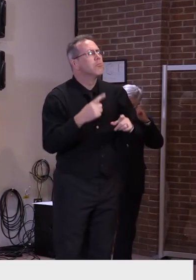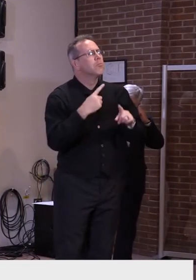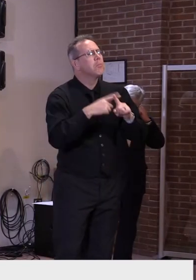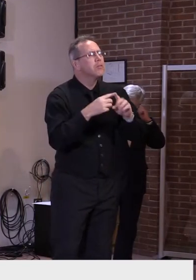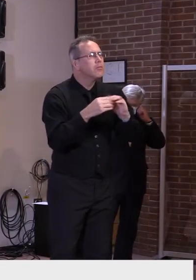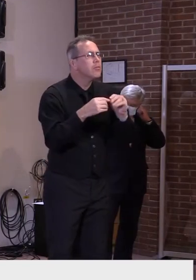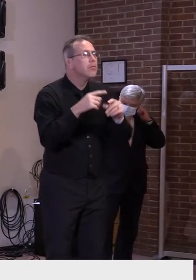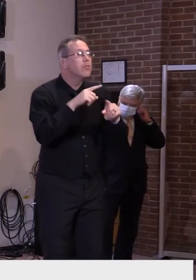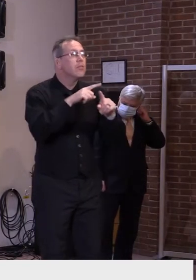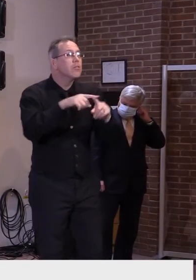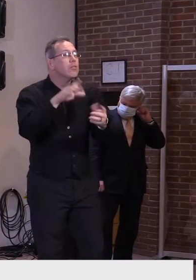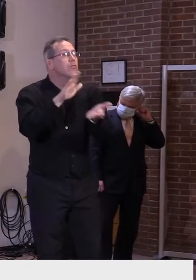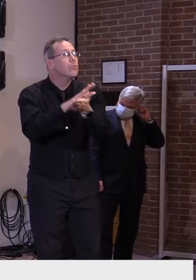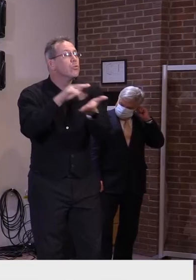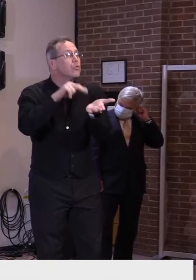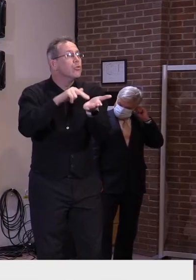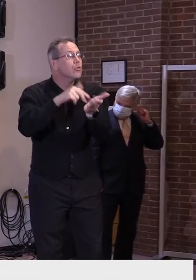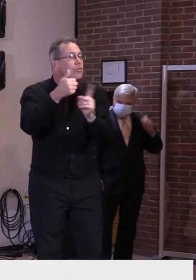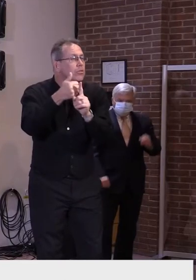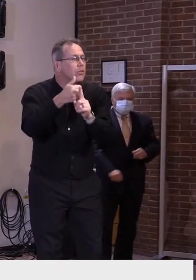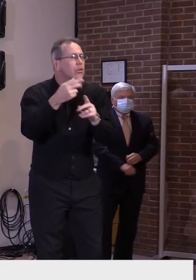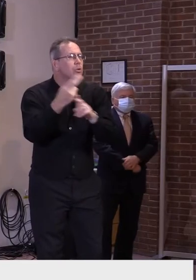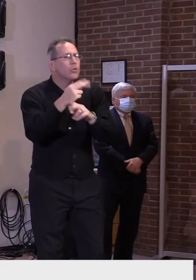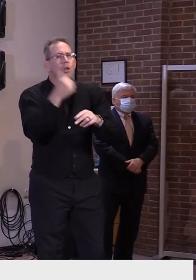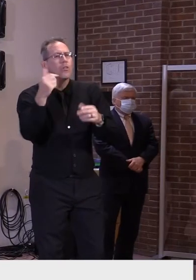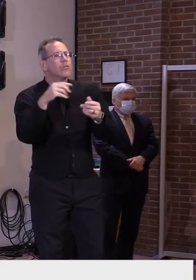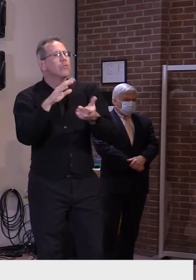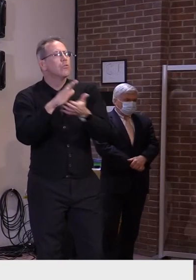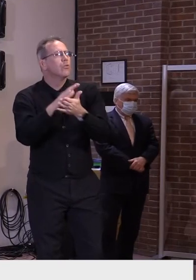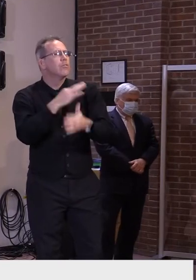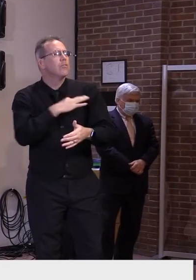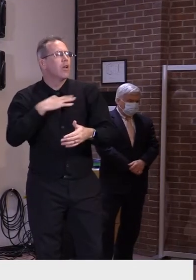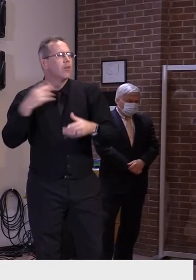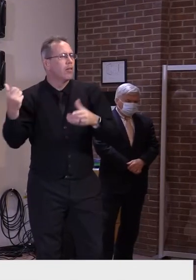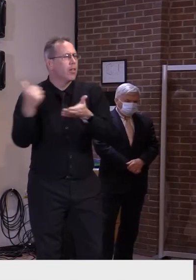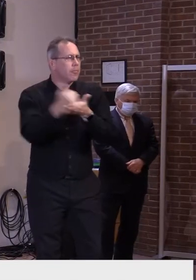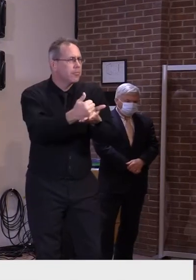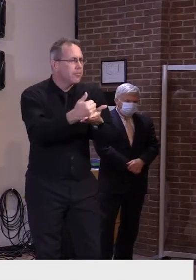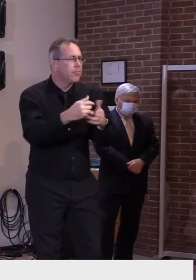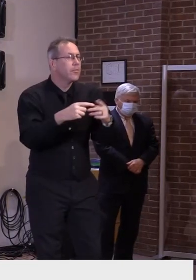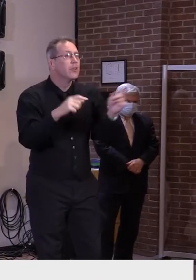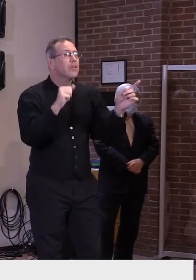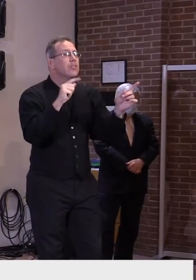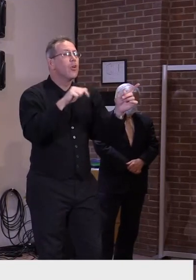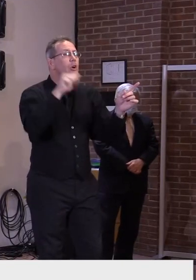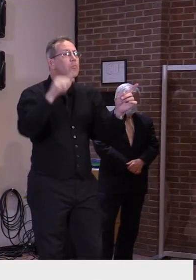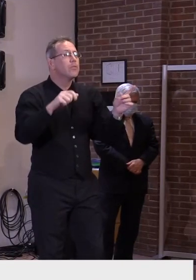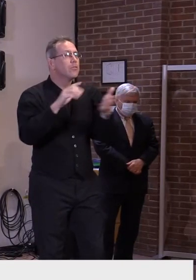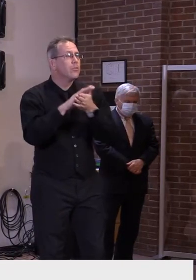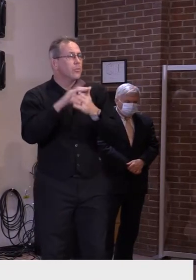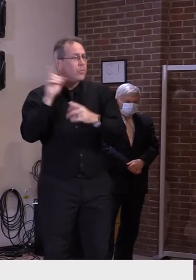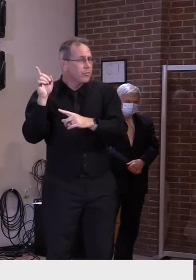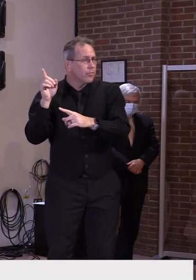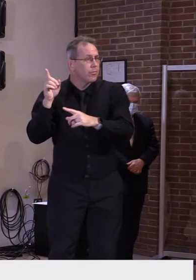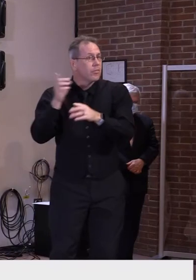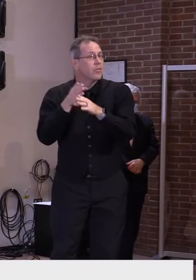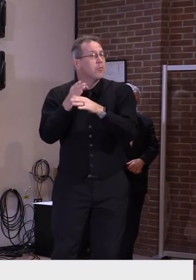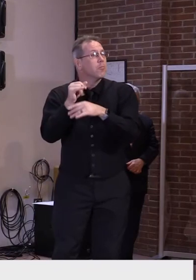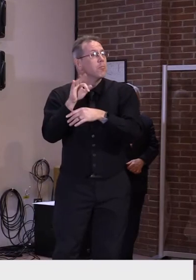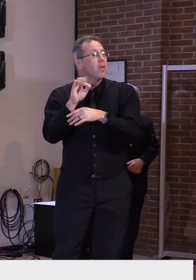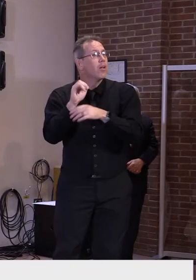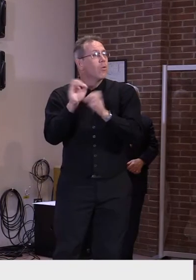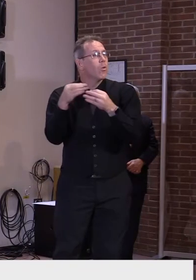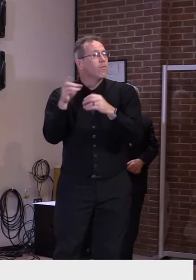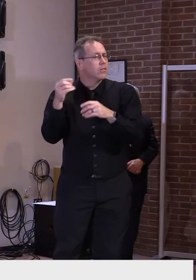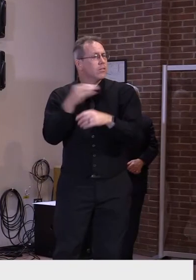I was thinking of the St. Albans situation where they essentially used their central office staff to implement test to stay. So those kinds of local